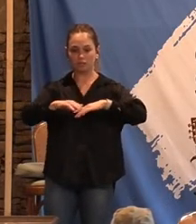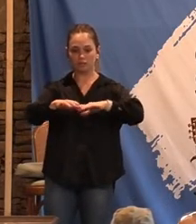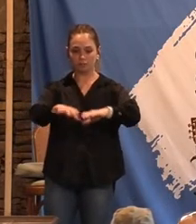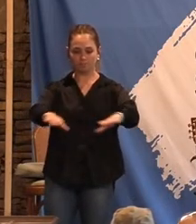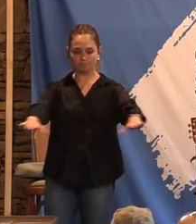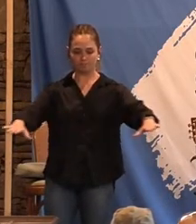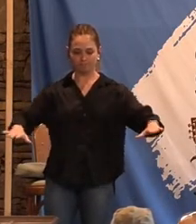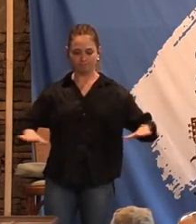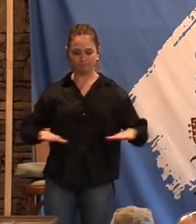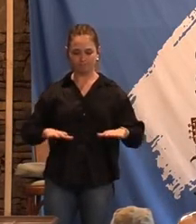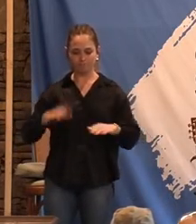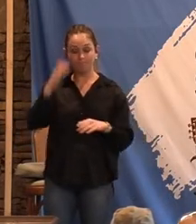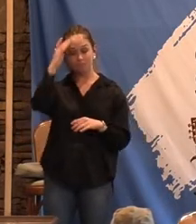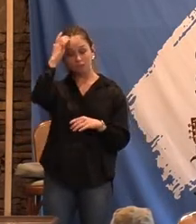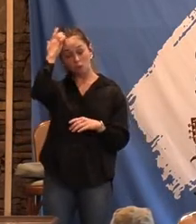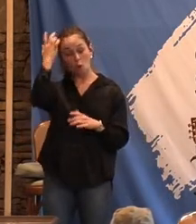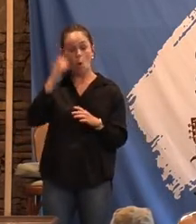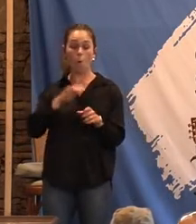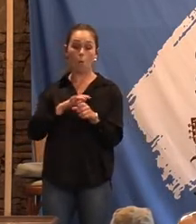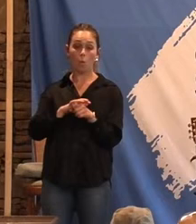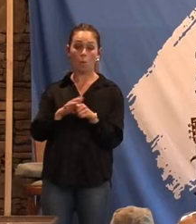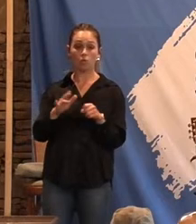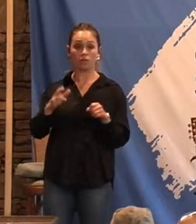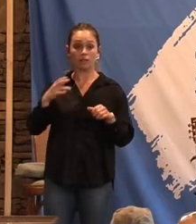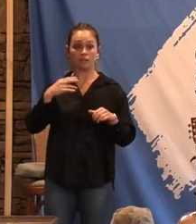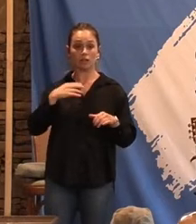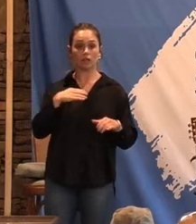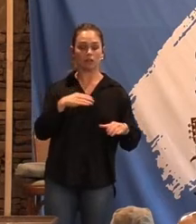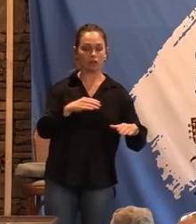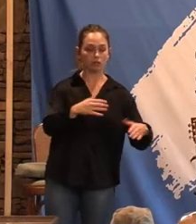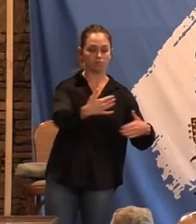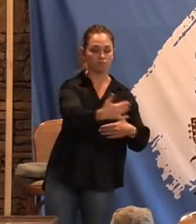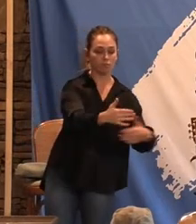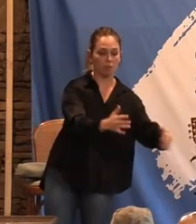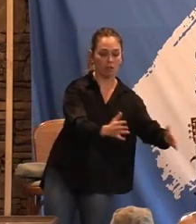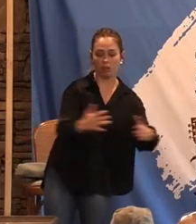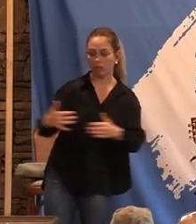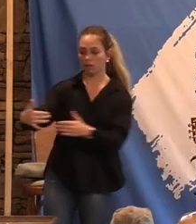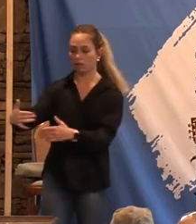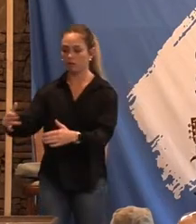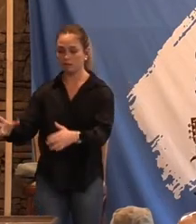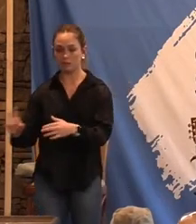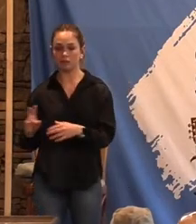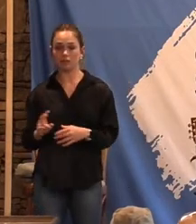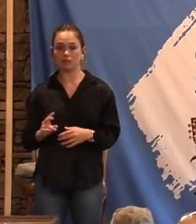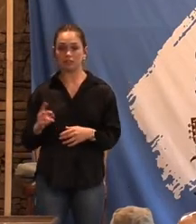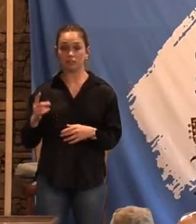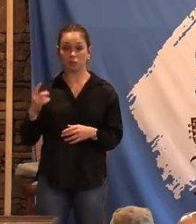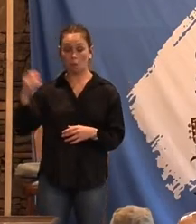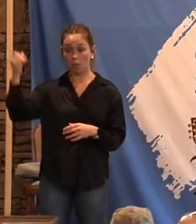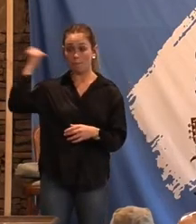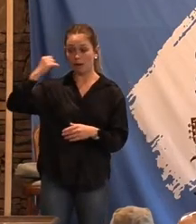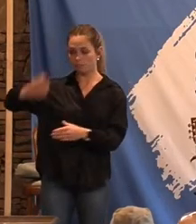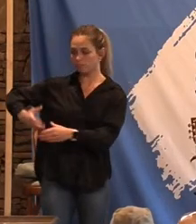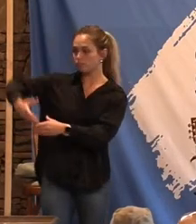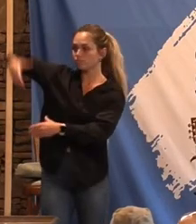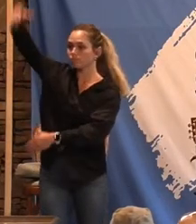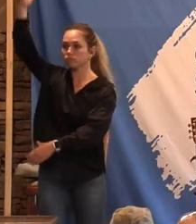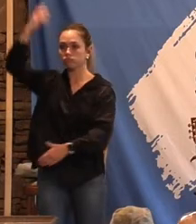pew. And the whole thing is up on cement blocks. And they had these two poles coming out the back